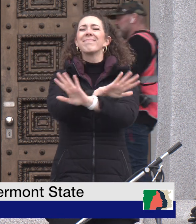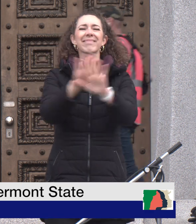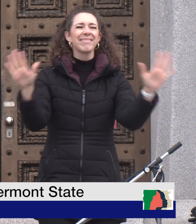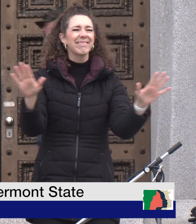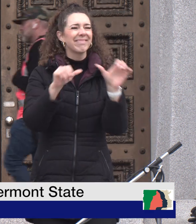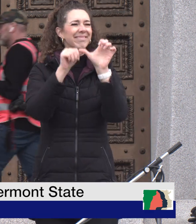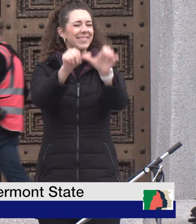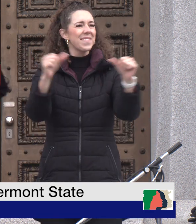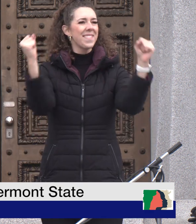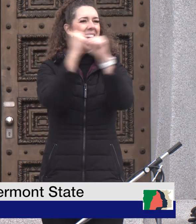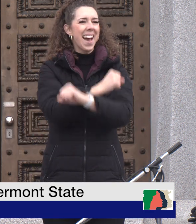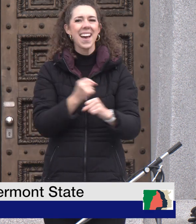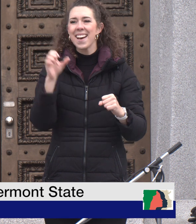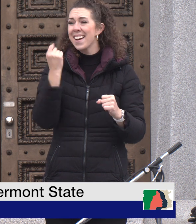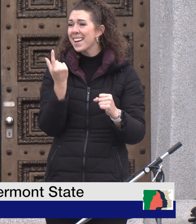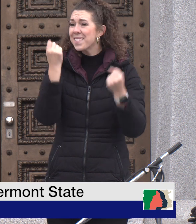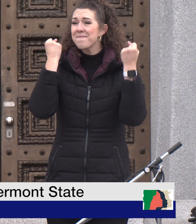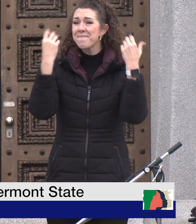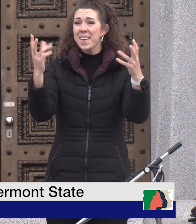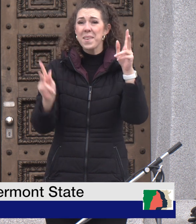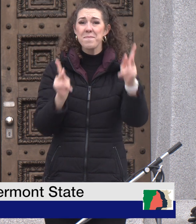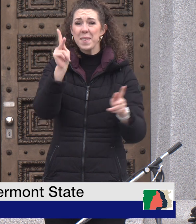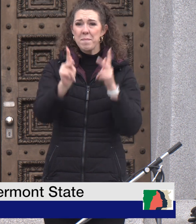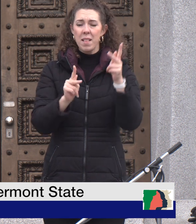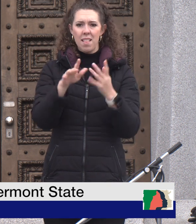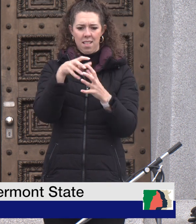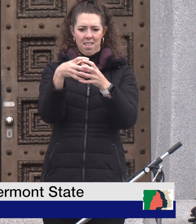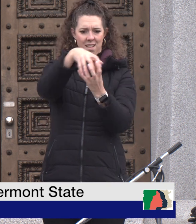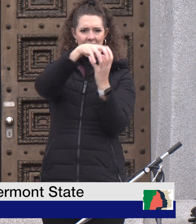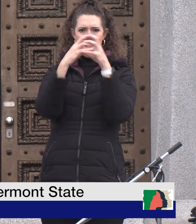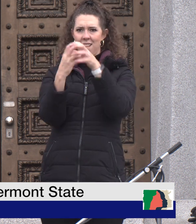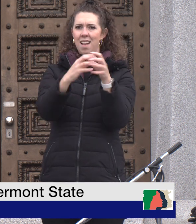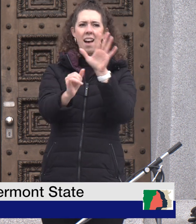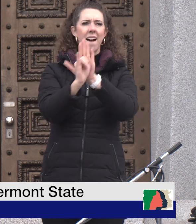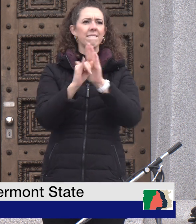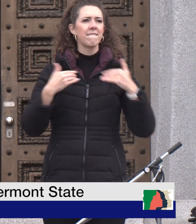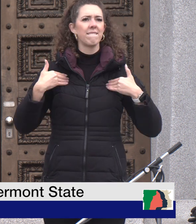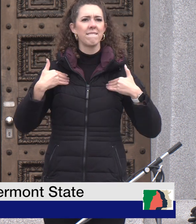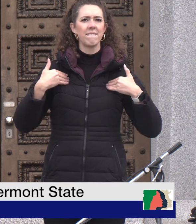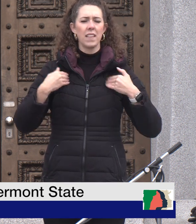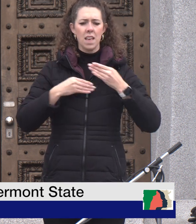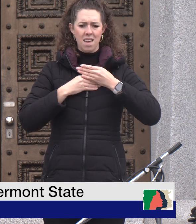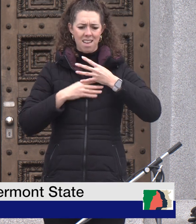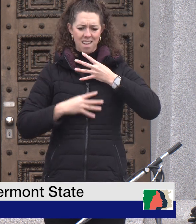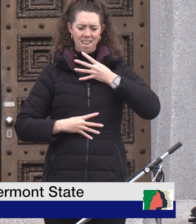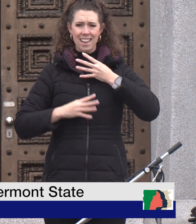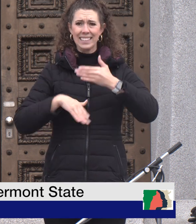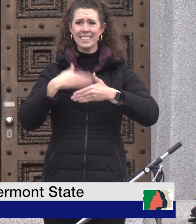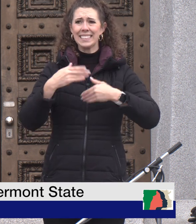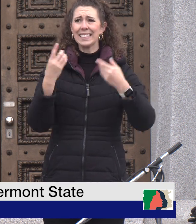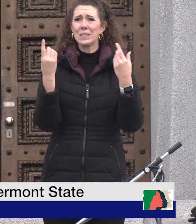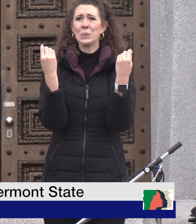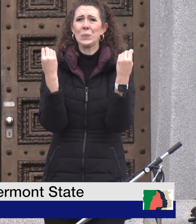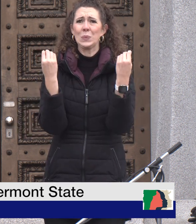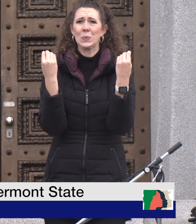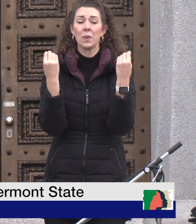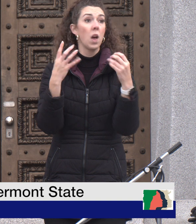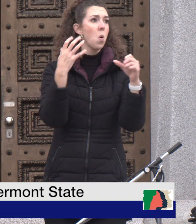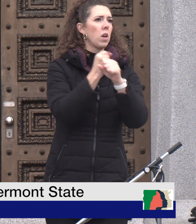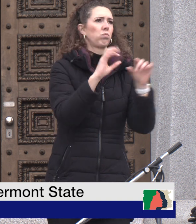so many people who wear identities, who are afraid of what will happen next, even if we